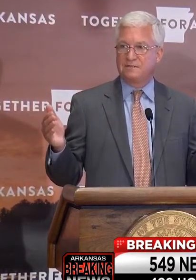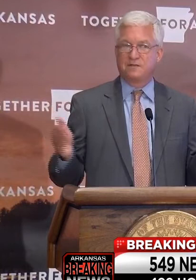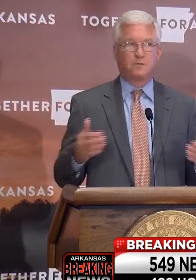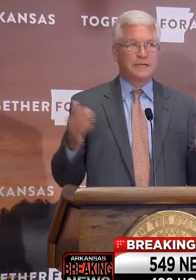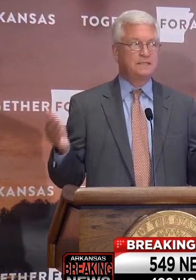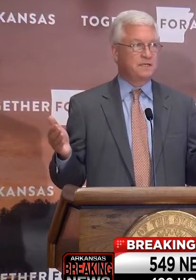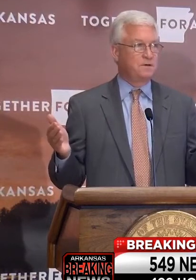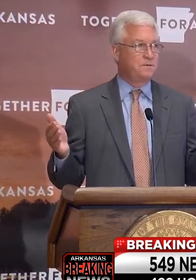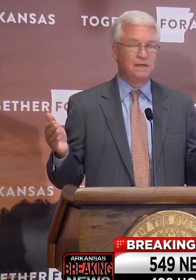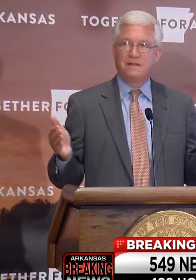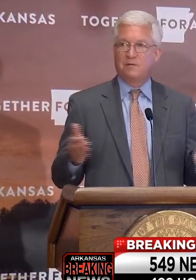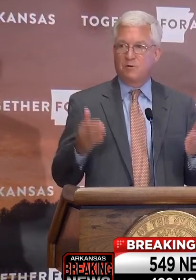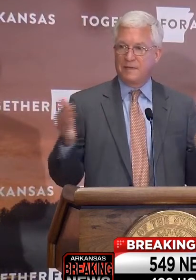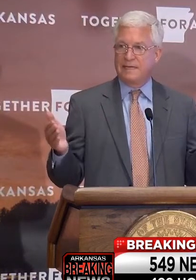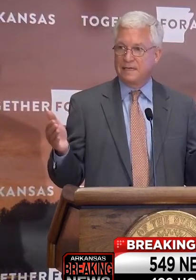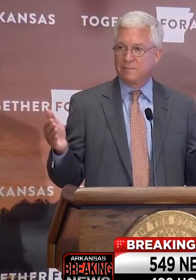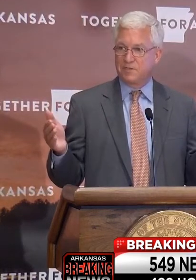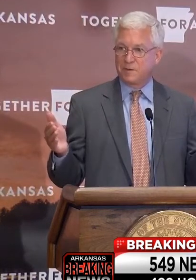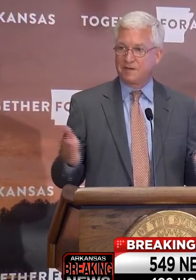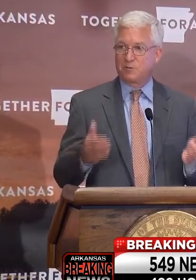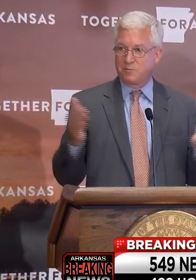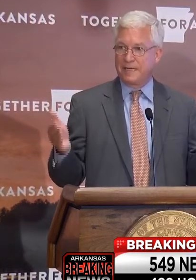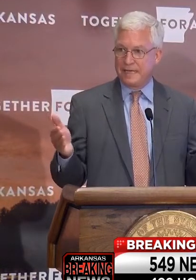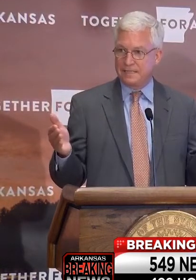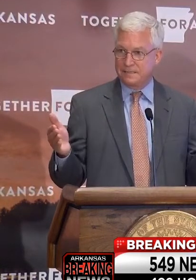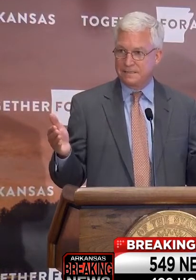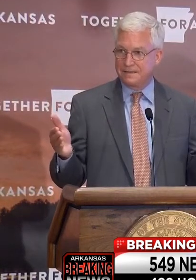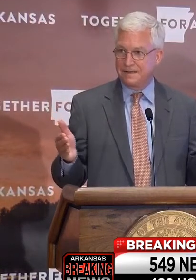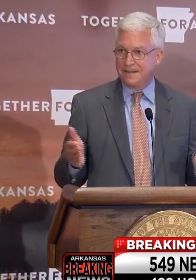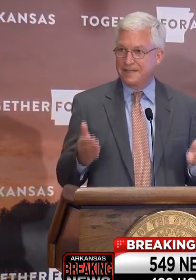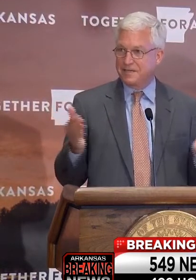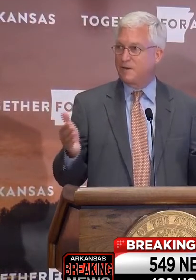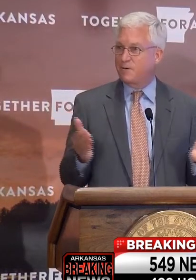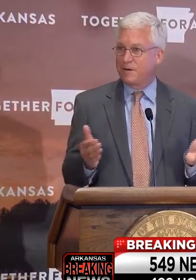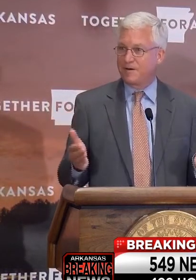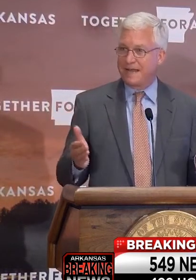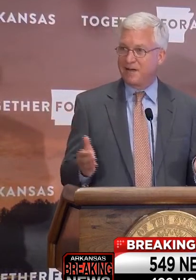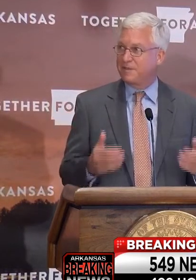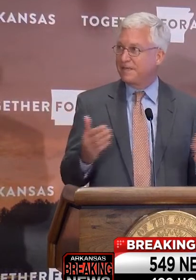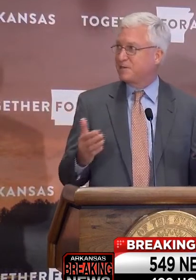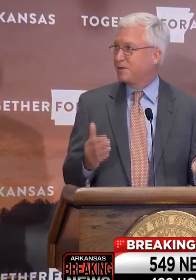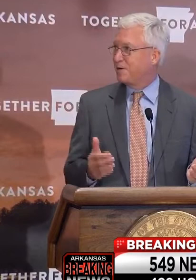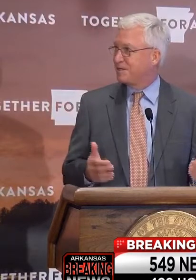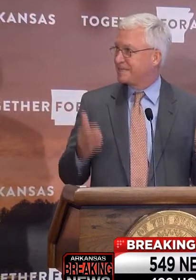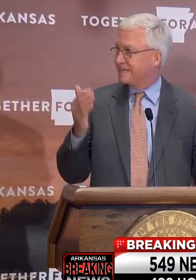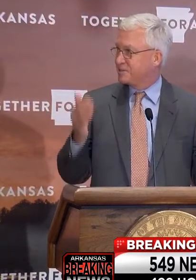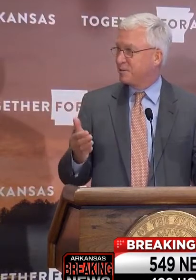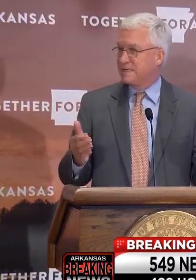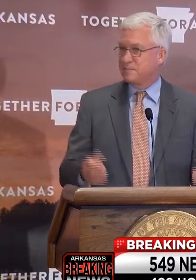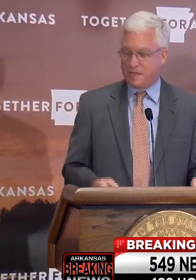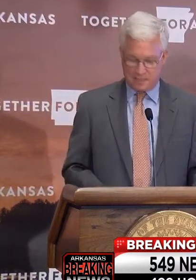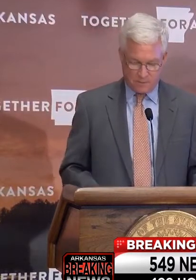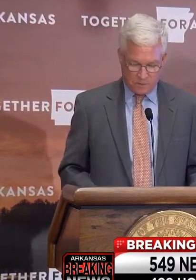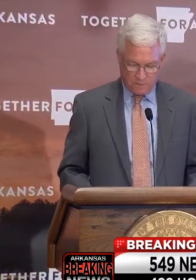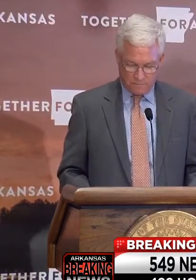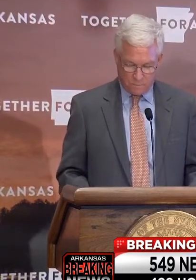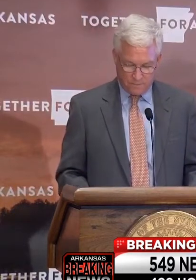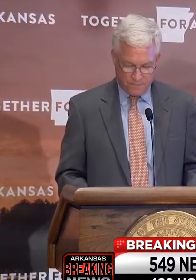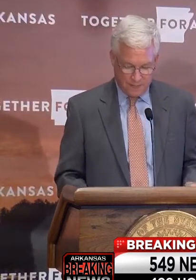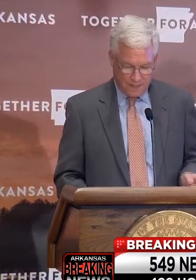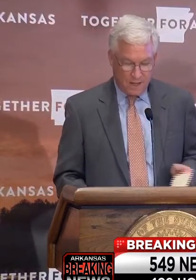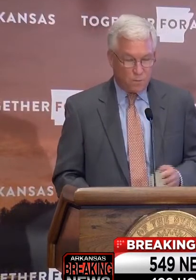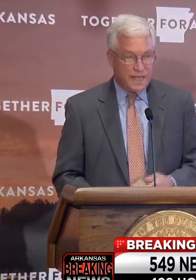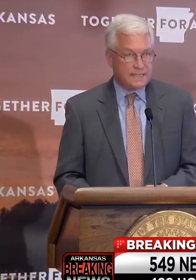district into the green zone, there won't be any numbers because there won't be any cases. That is not where we are now, but that's our goal, is to get as green as possible going